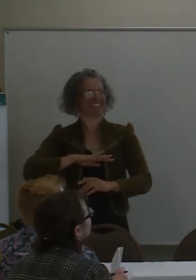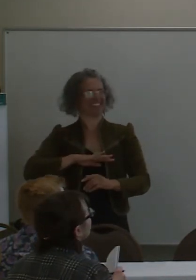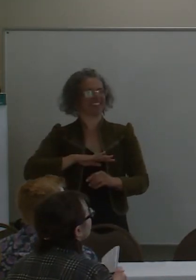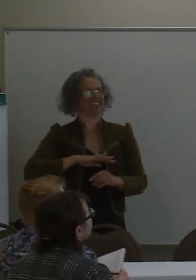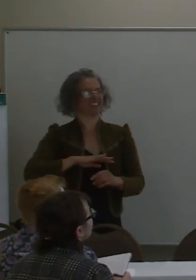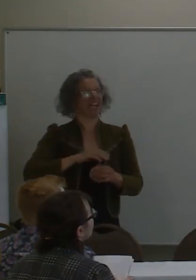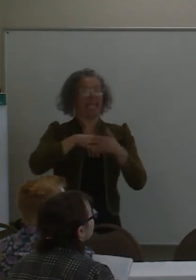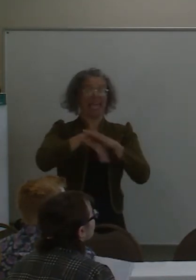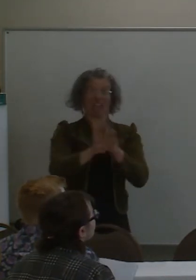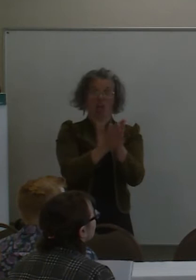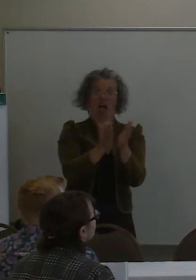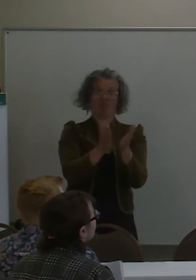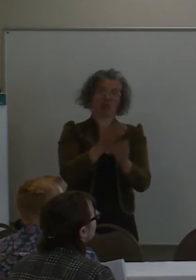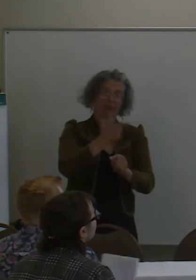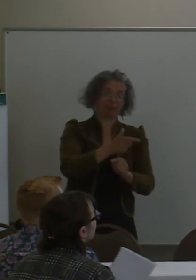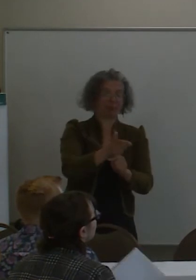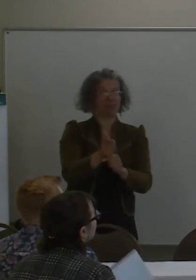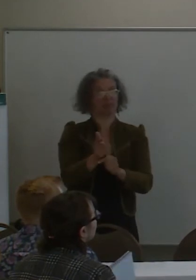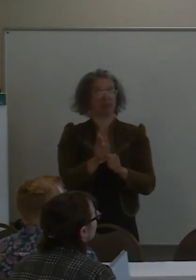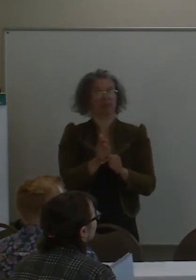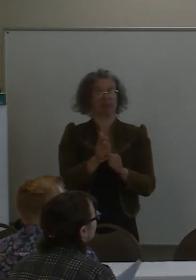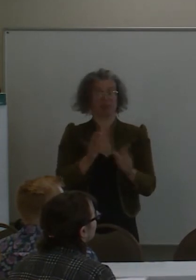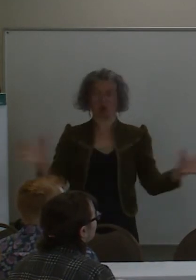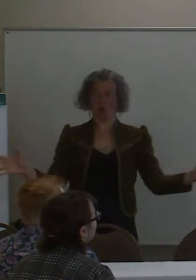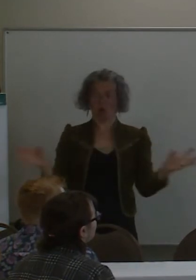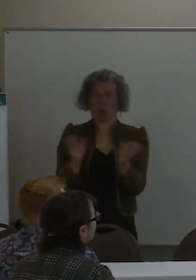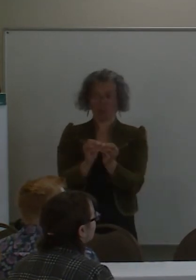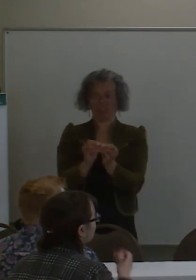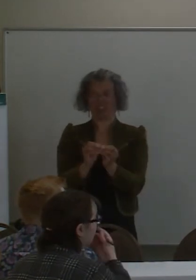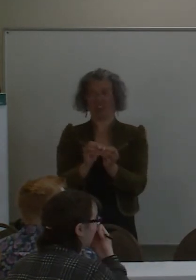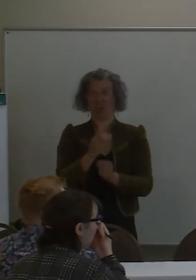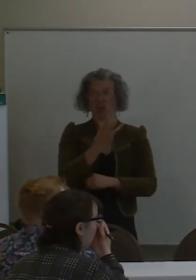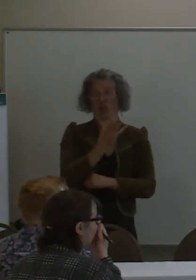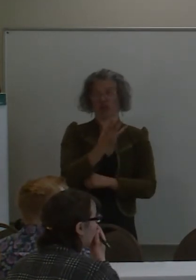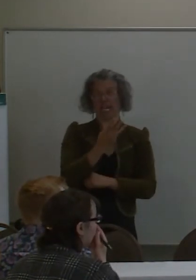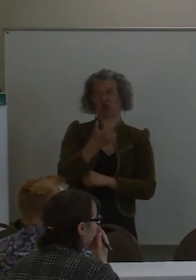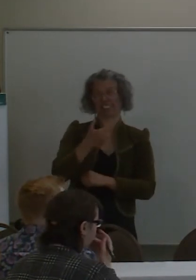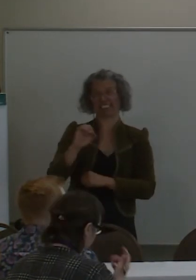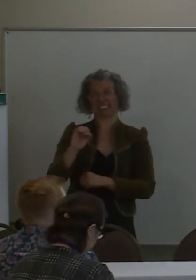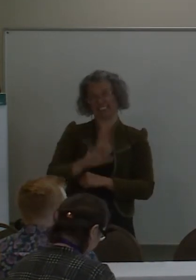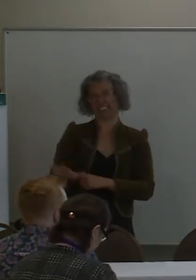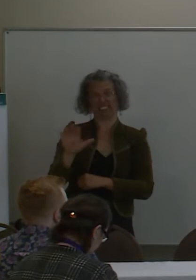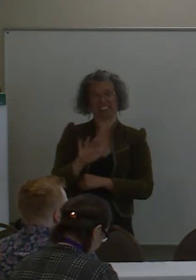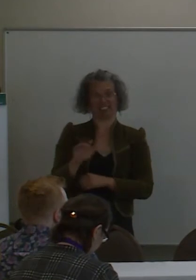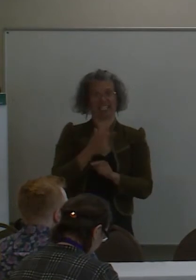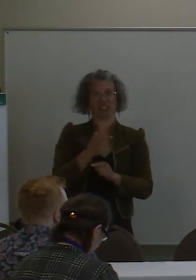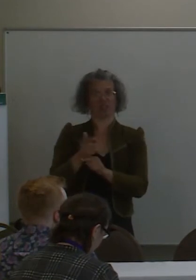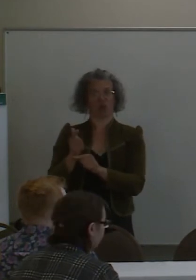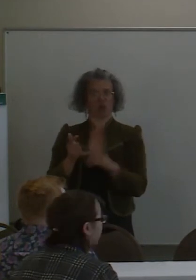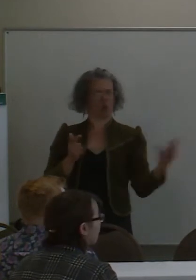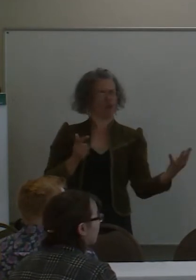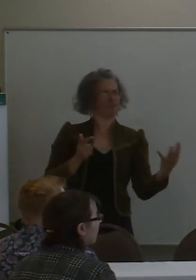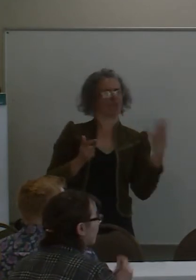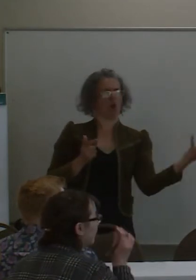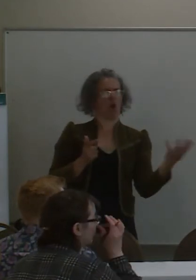So at the end of all that, we had over 360 individual interviews. And that's with a team of 4 working. So